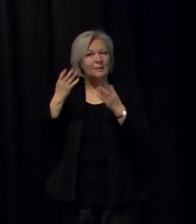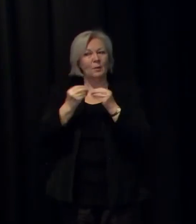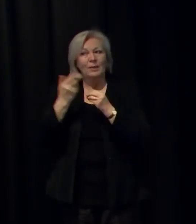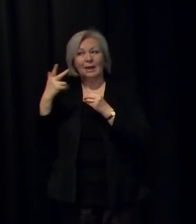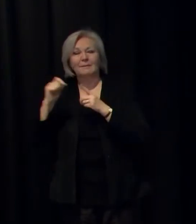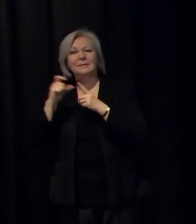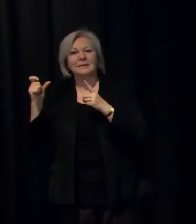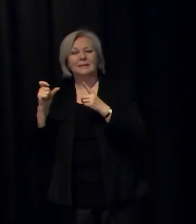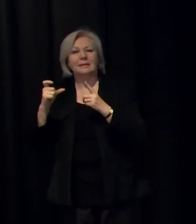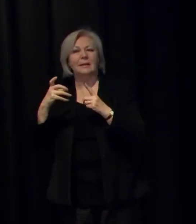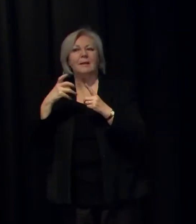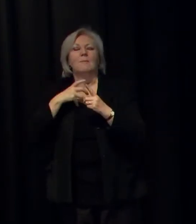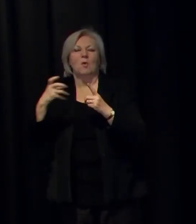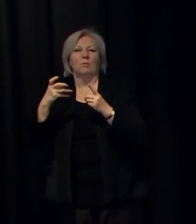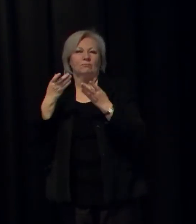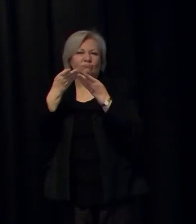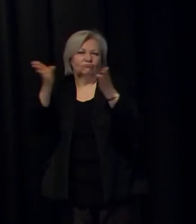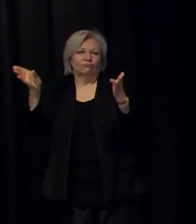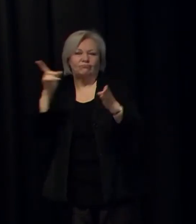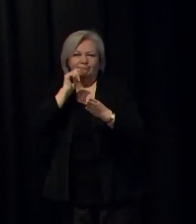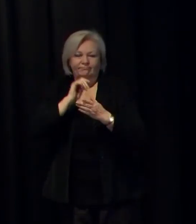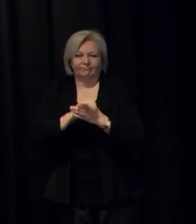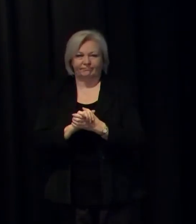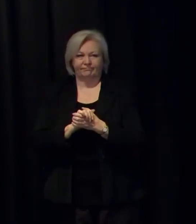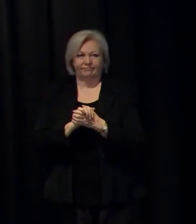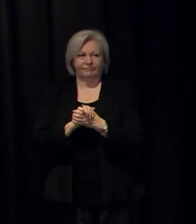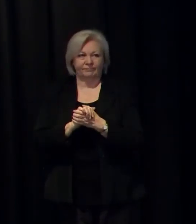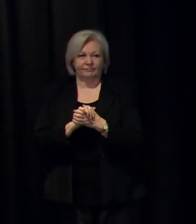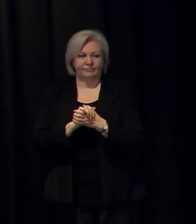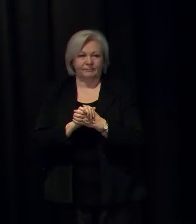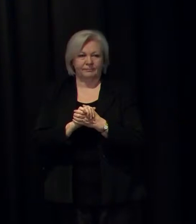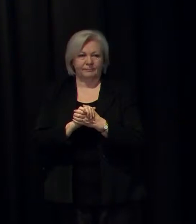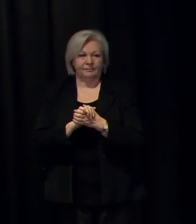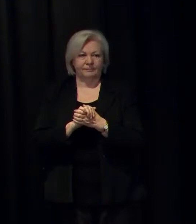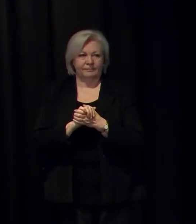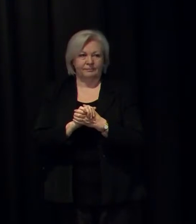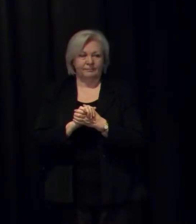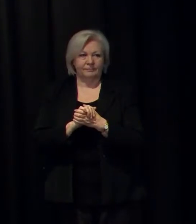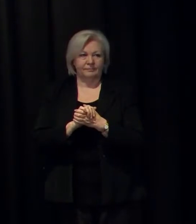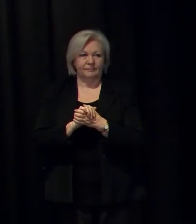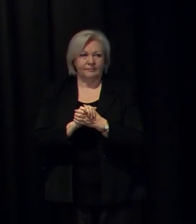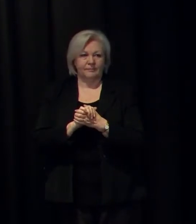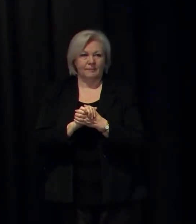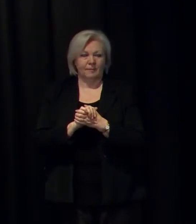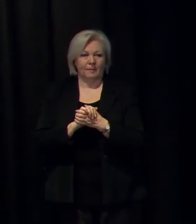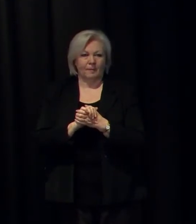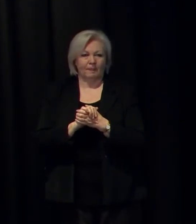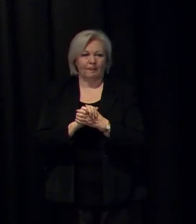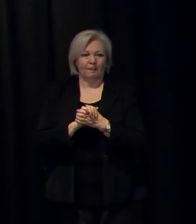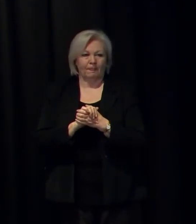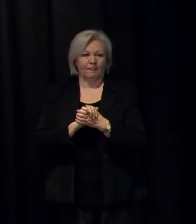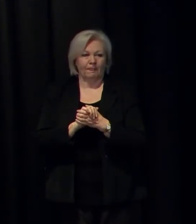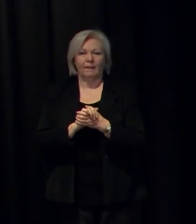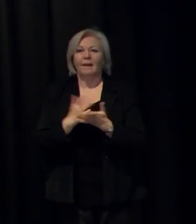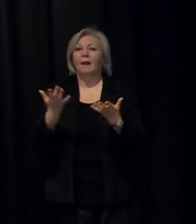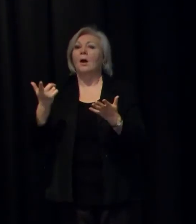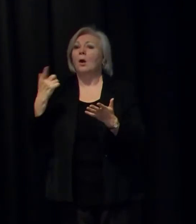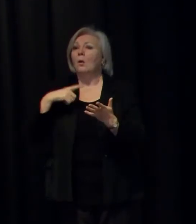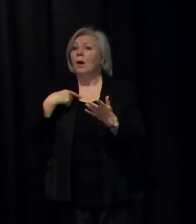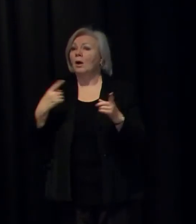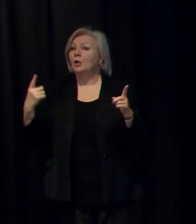the community fully protected and having 80% fully protected. Why have we been able to make these changes